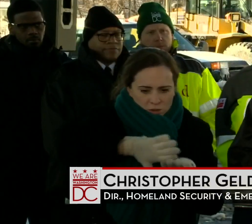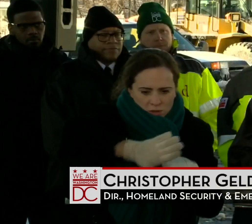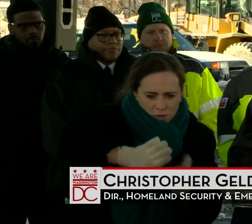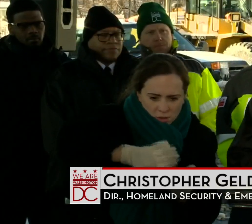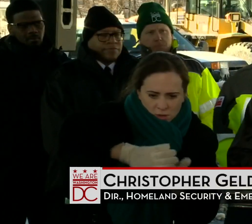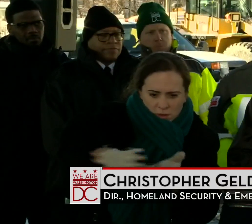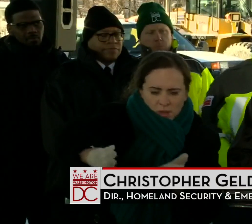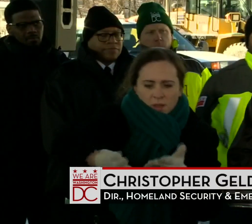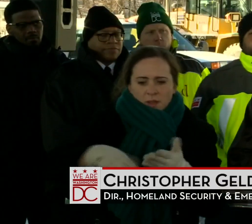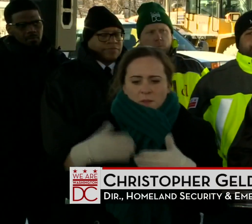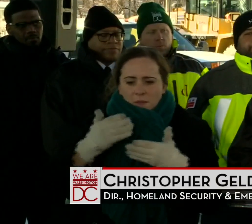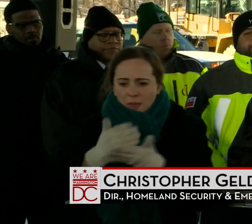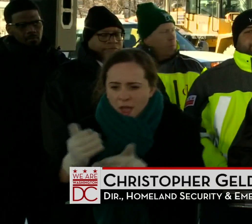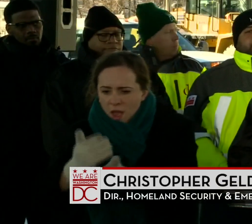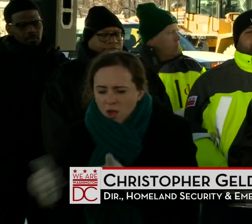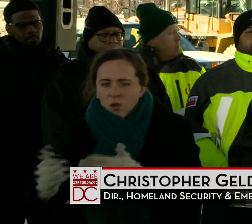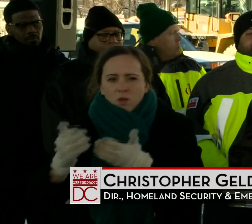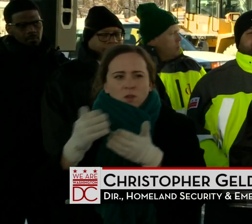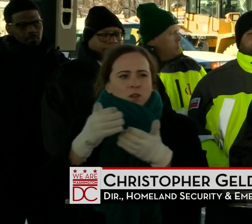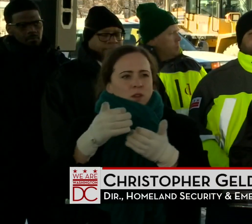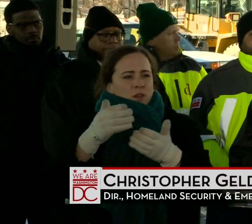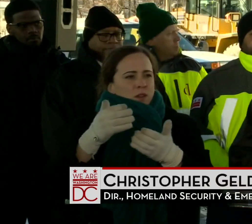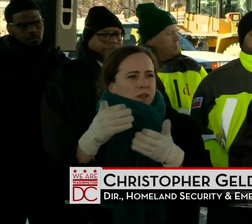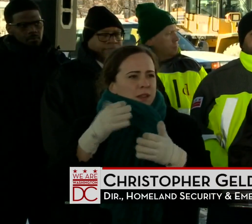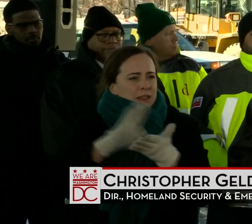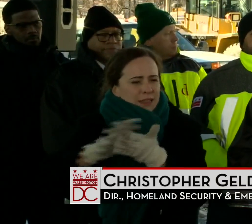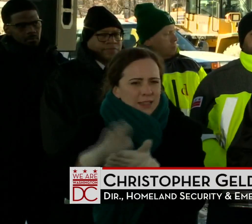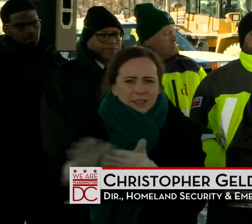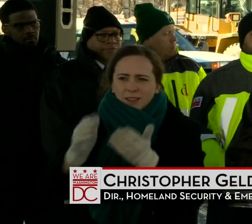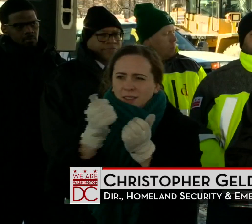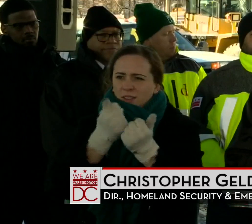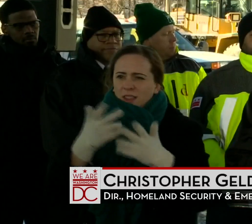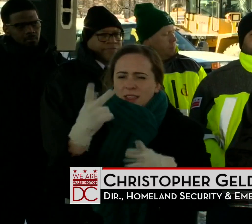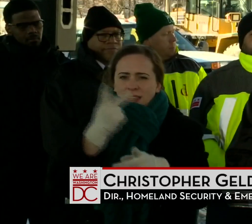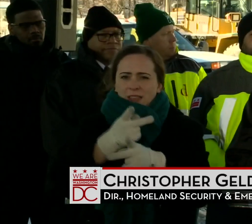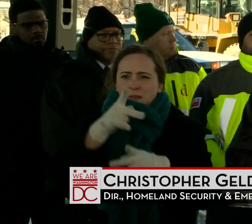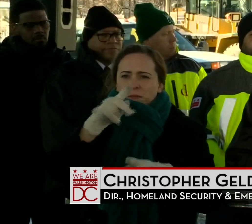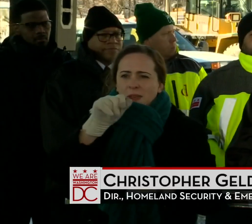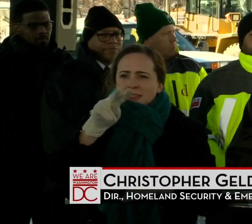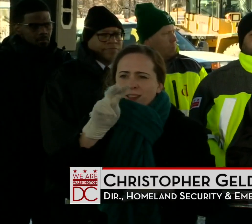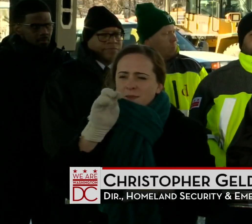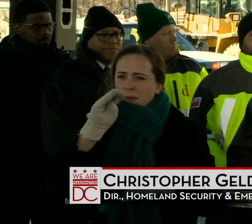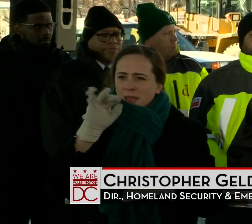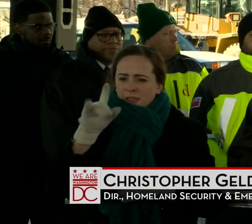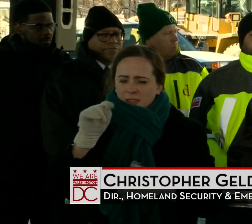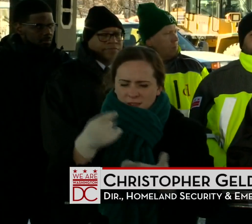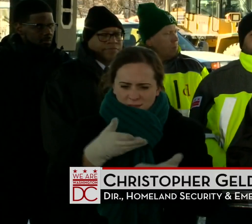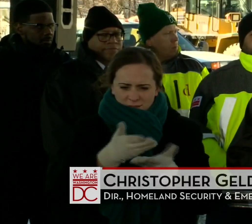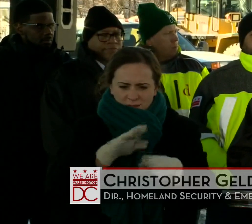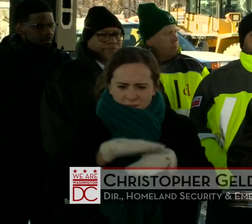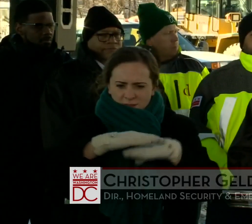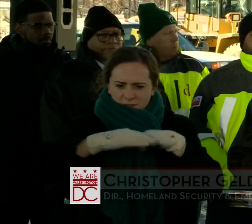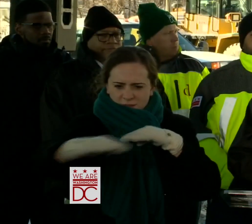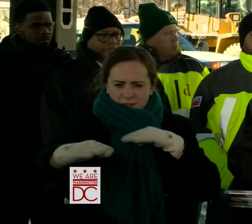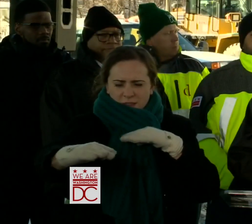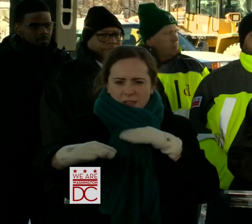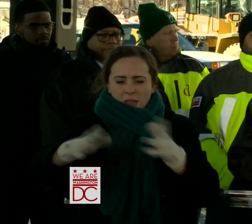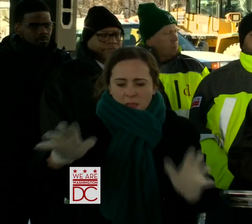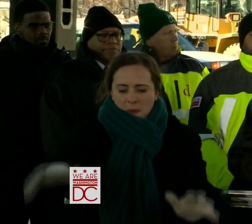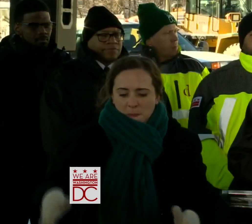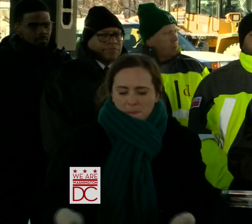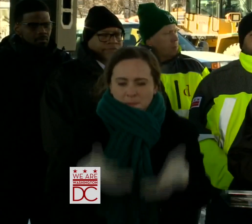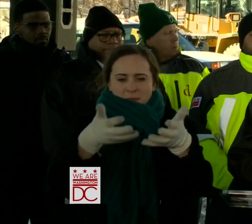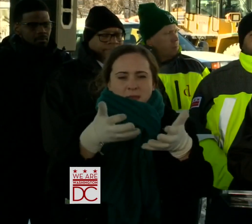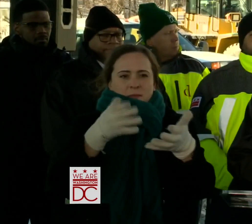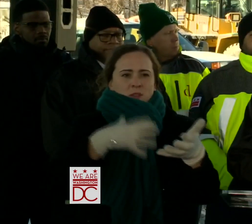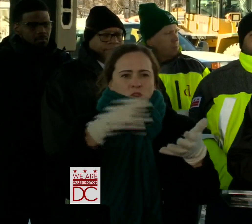to pavement and treating those streets so that we can keep pavement, as well as starting to pick up the snow and haul it off. That's what we're going to be doing over the